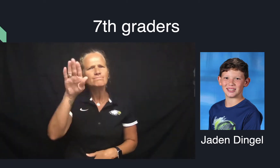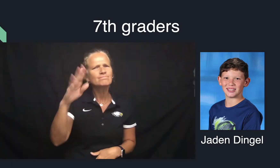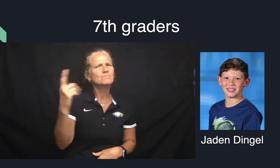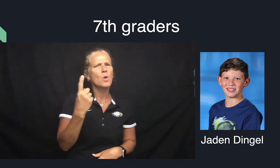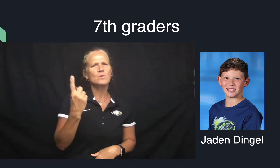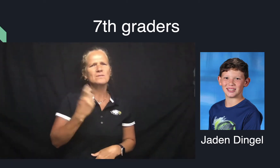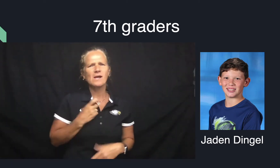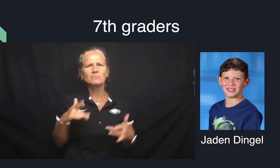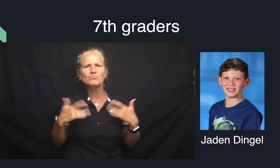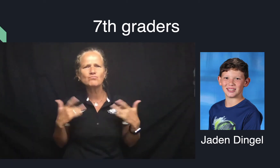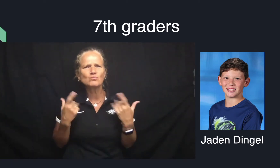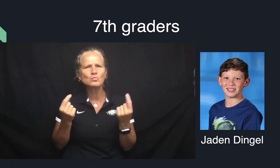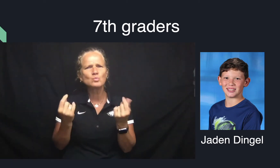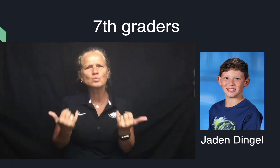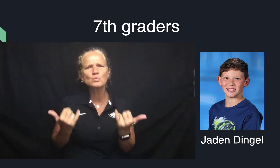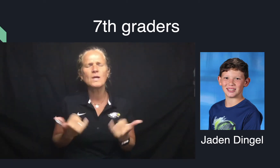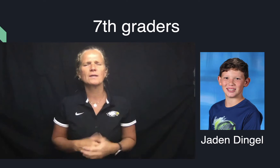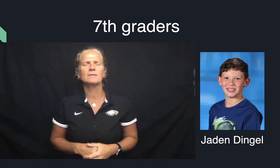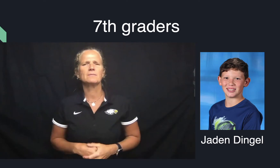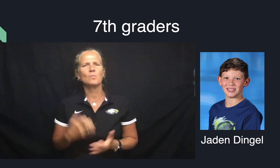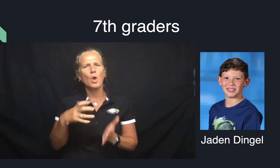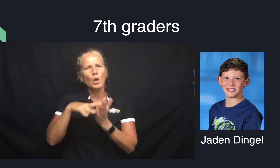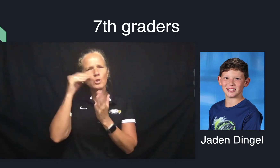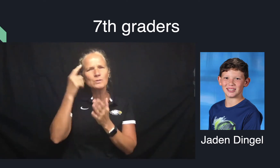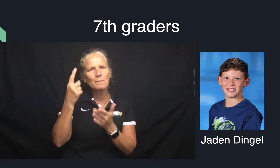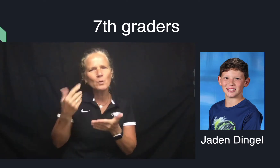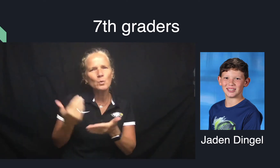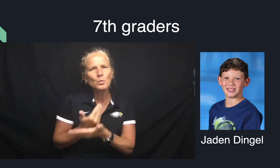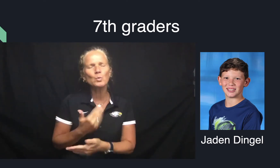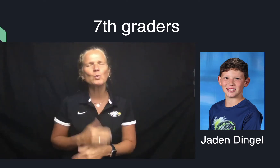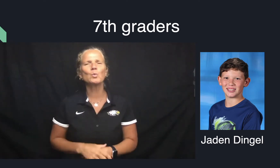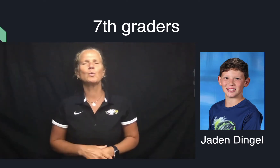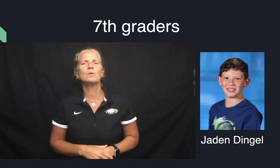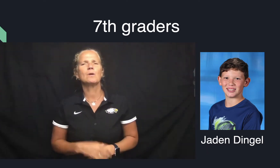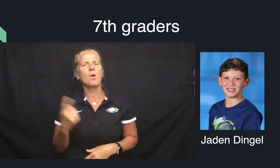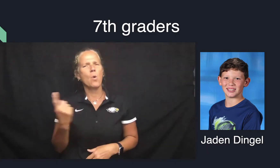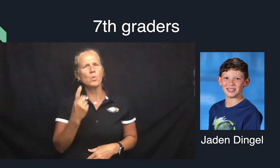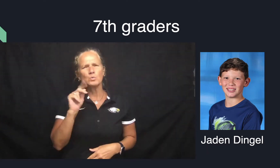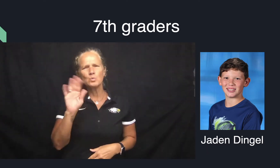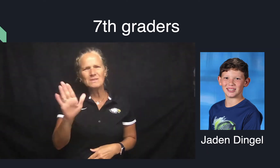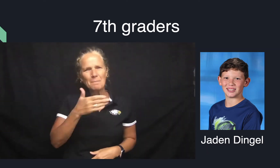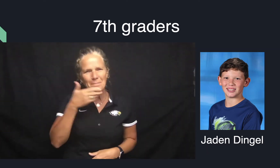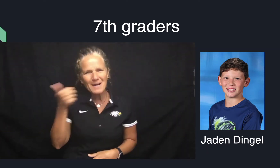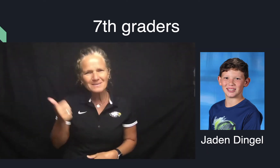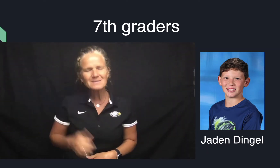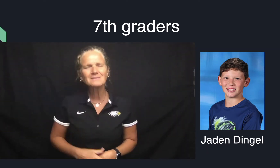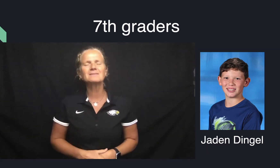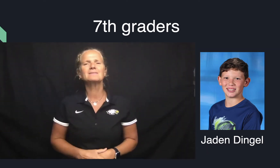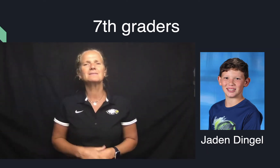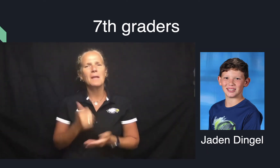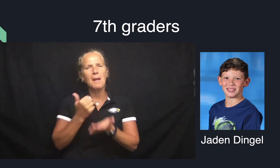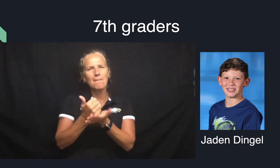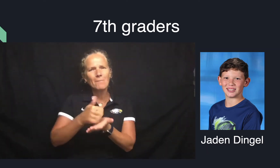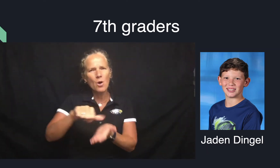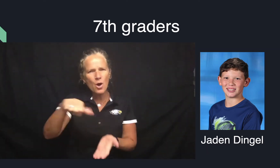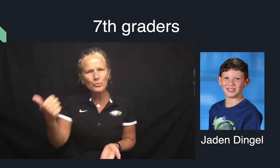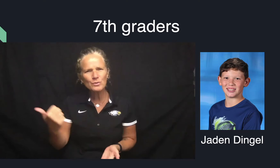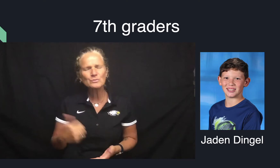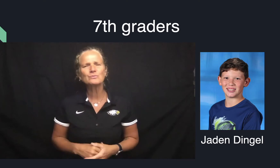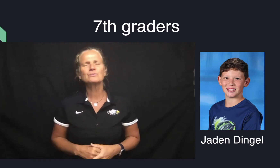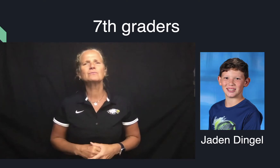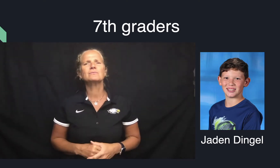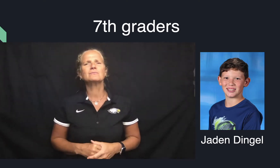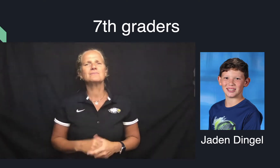front. Ask, what's up today? Wants to learn something new. Always tries his